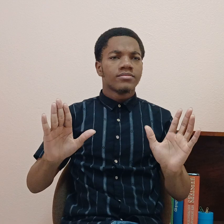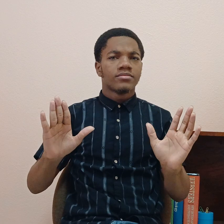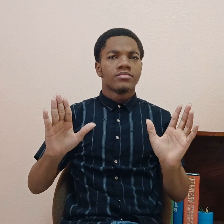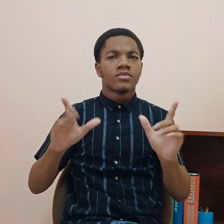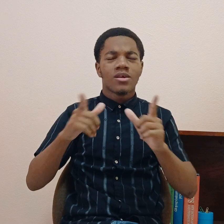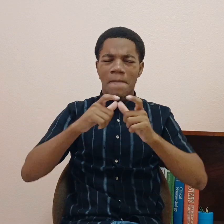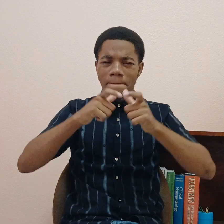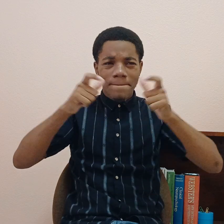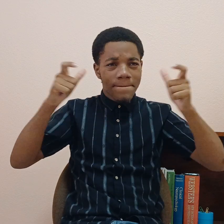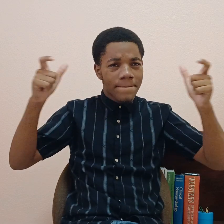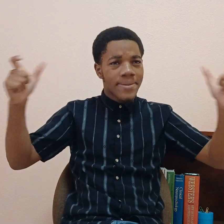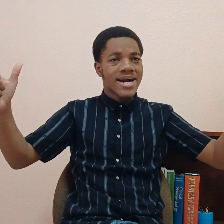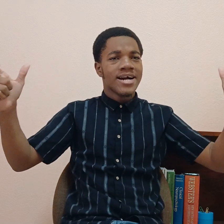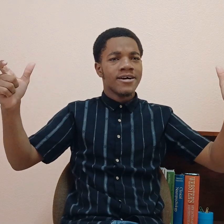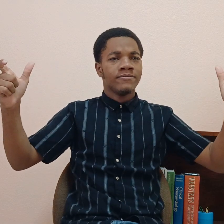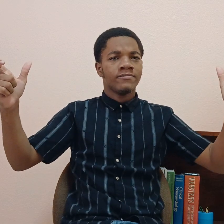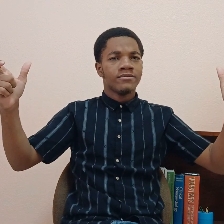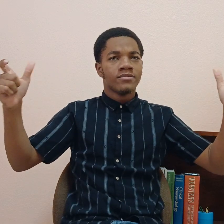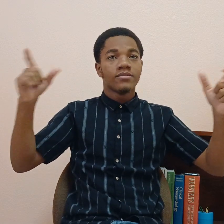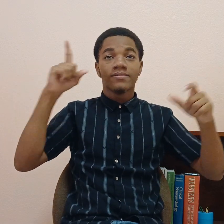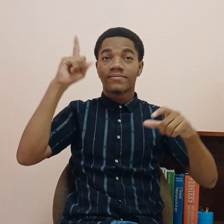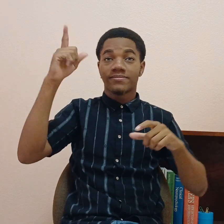You see and know everything.